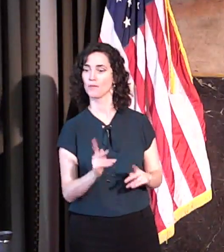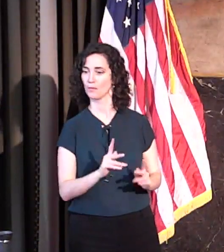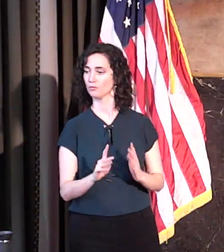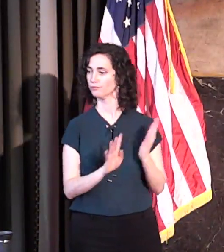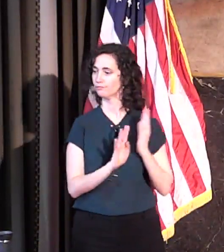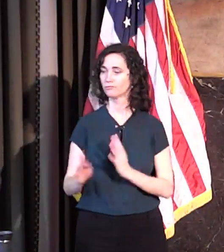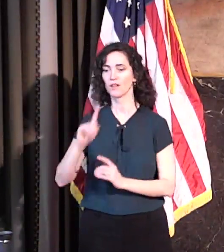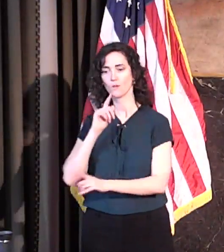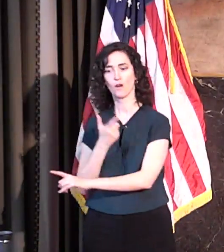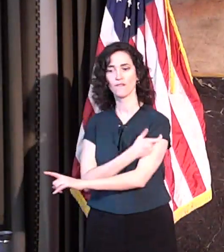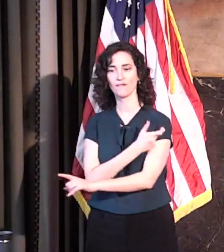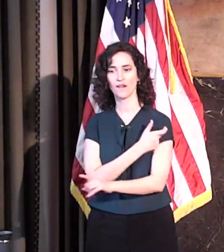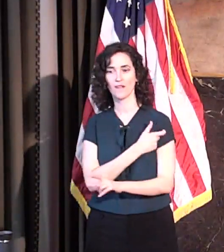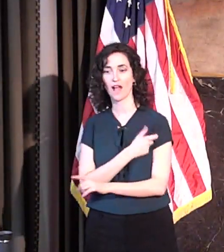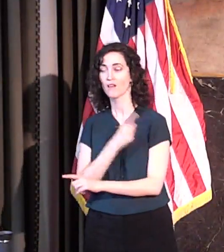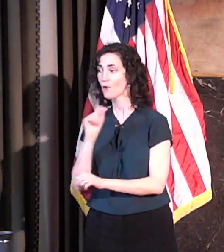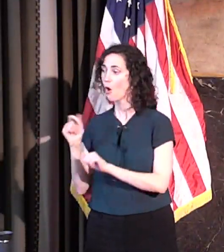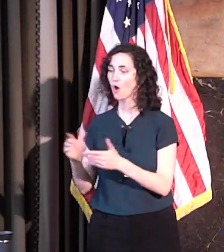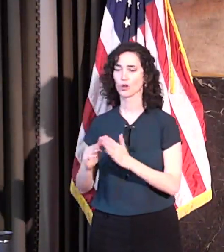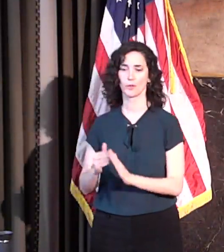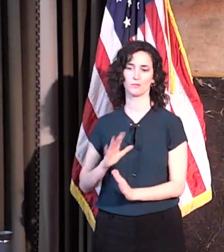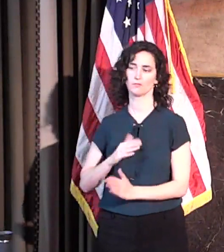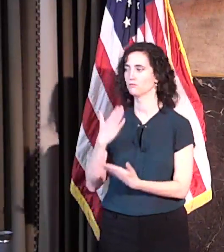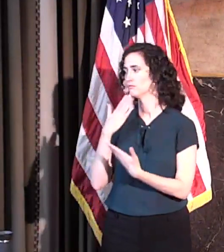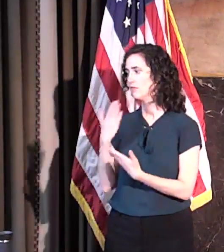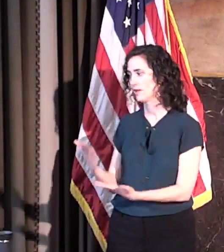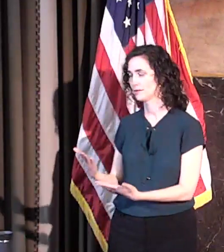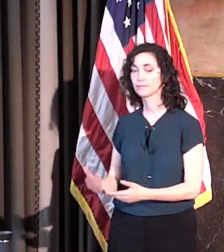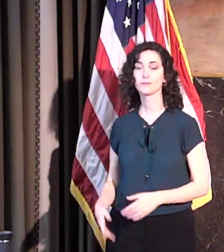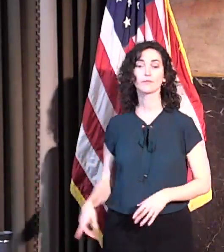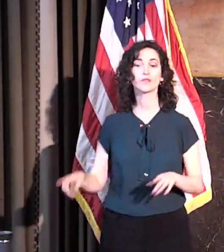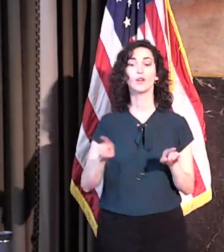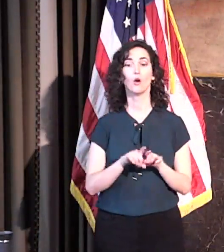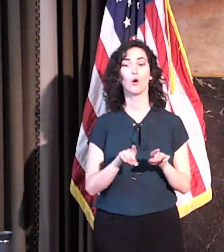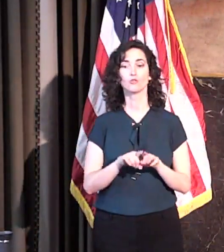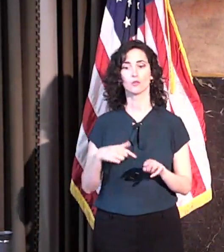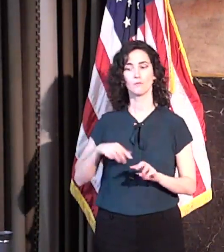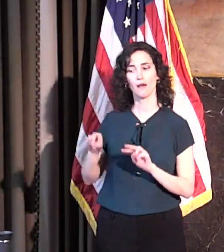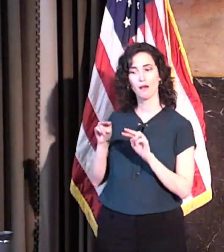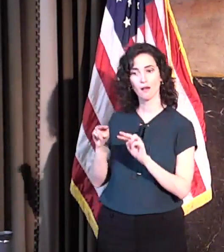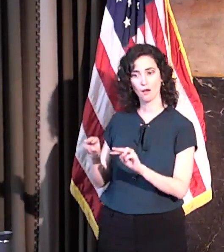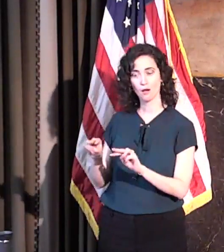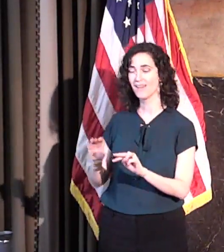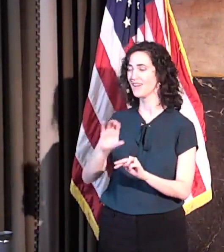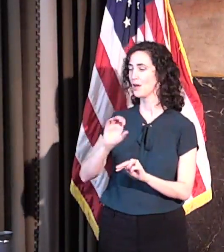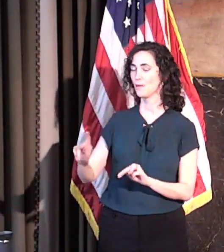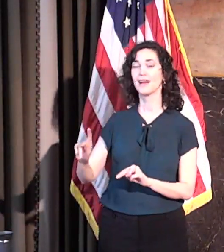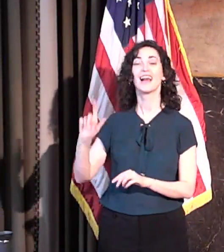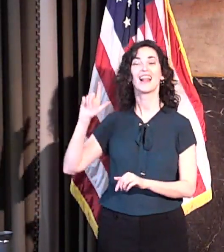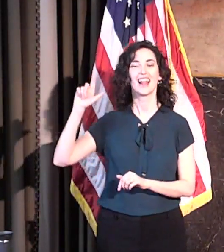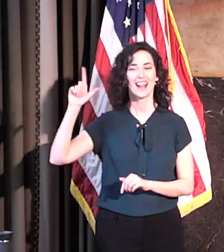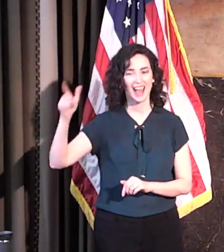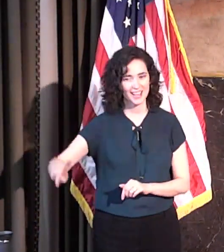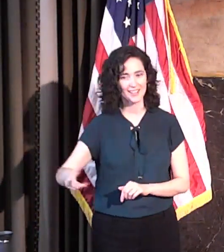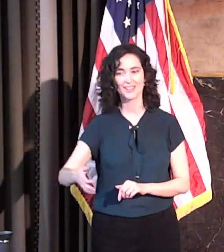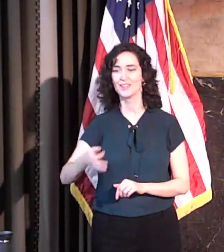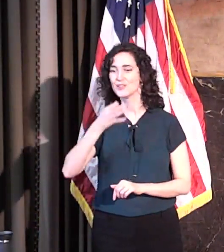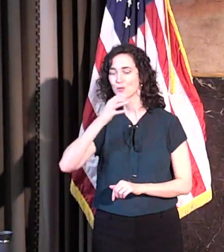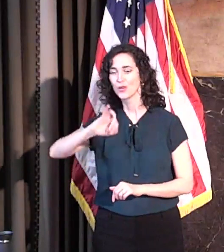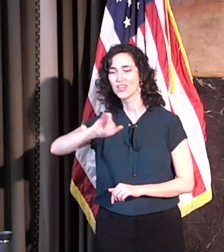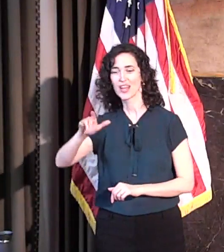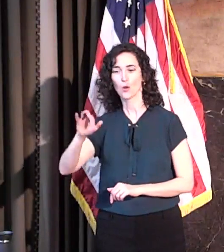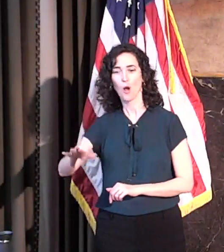the entire community, and I appreciate that. Also look forward to being back in the stadium when it's full of fans cheering on the